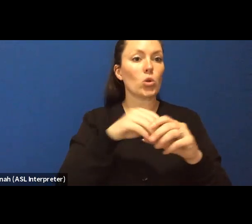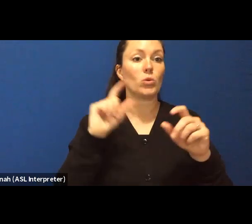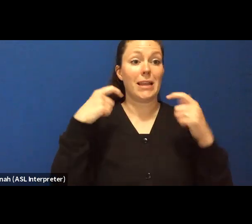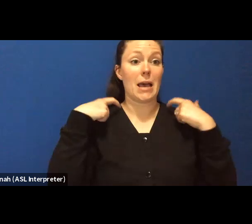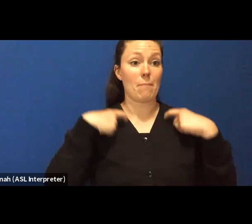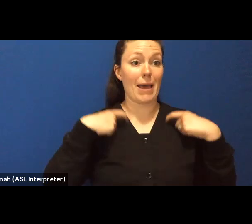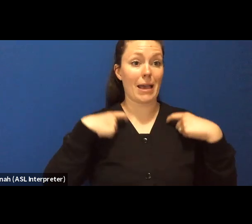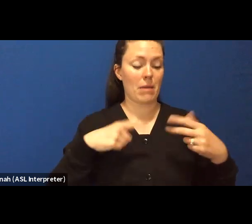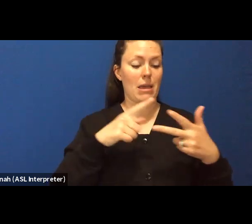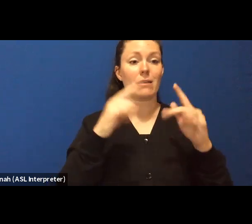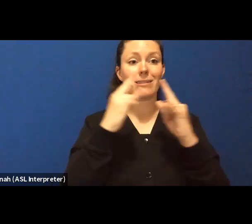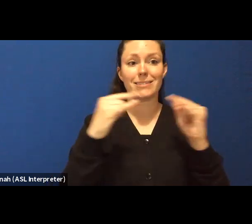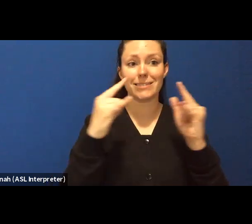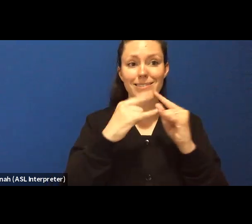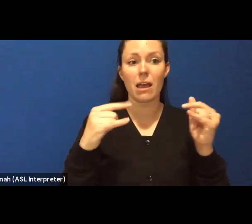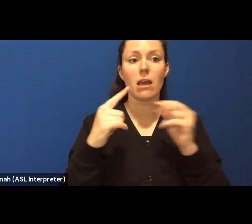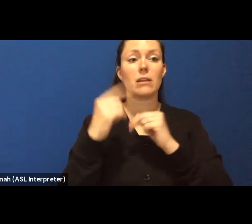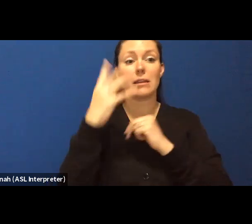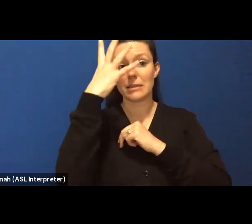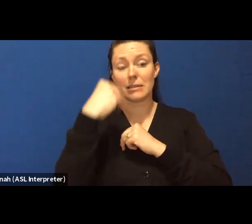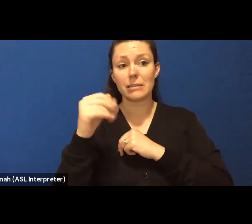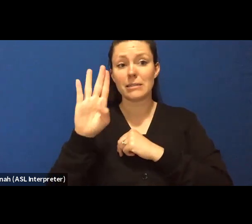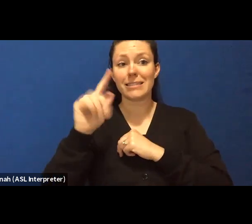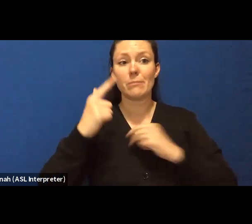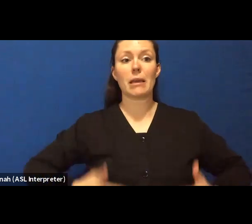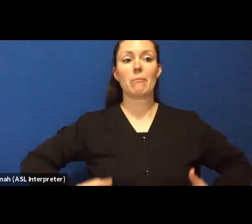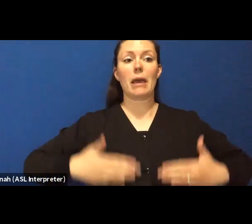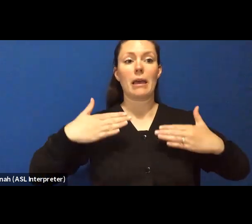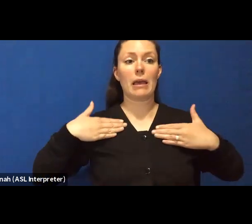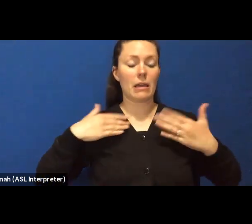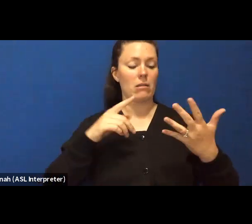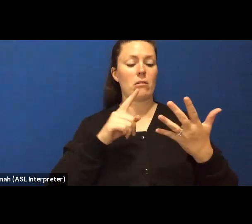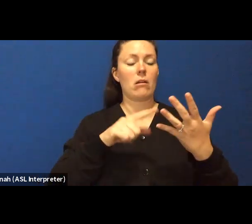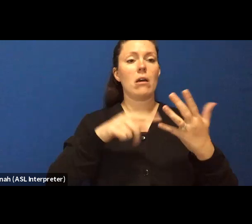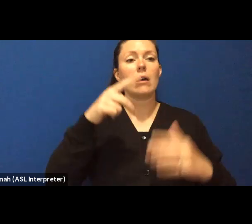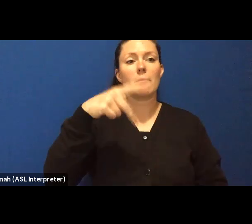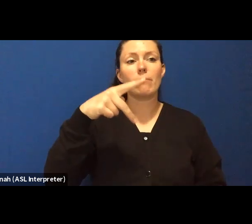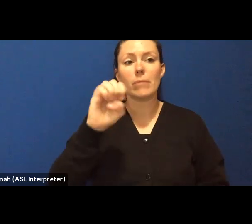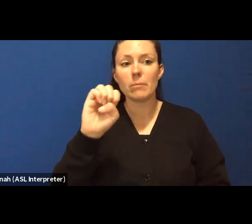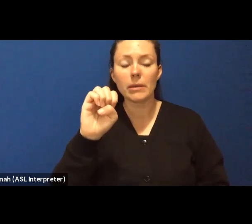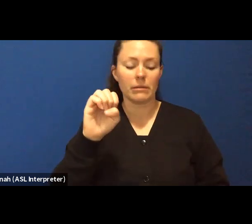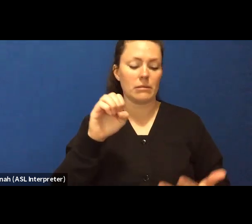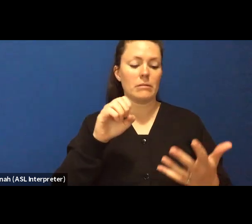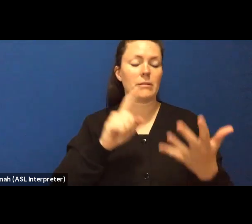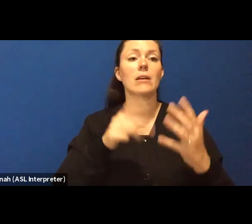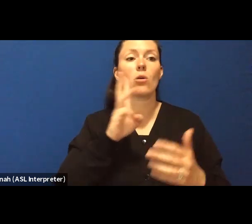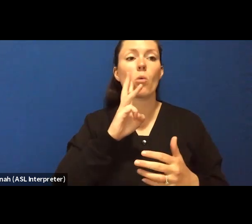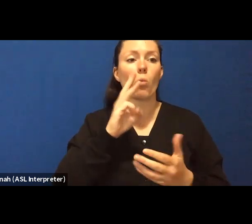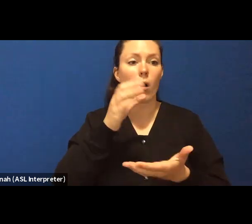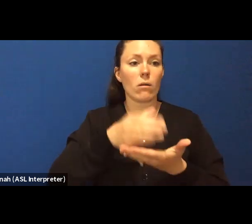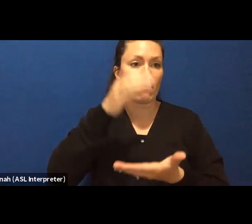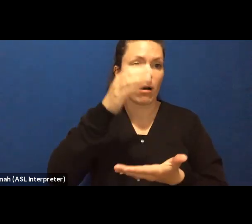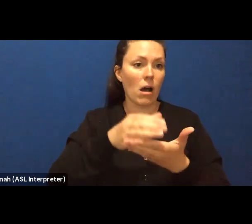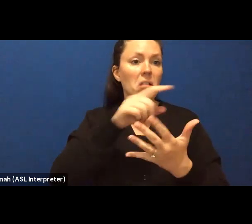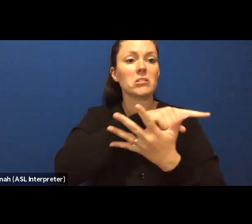sleeping bag, personal protective equipment, and water bottles. And again,